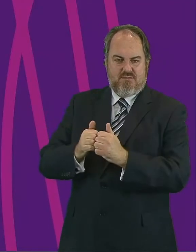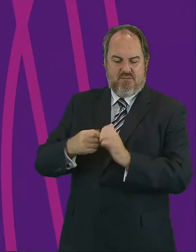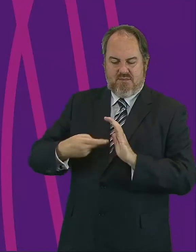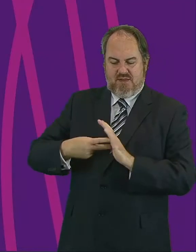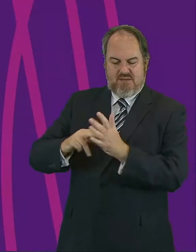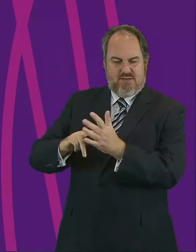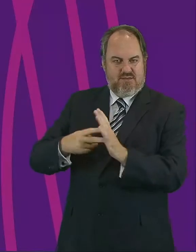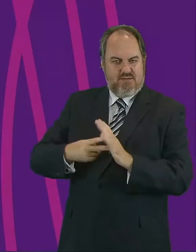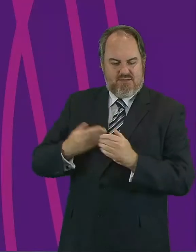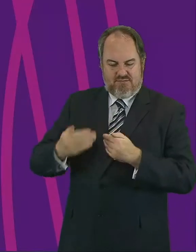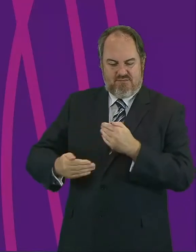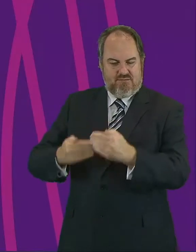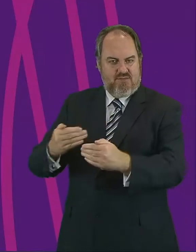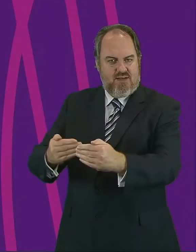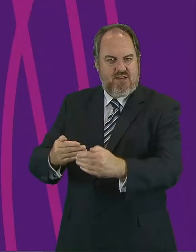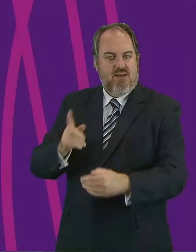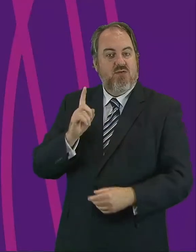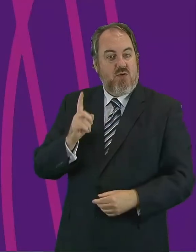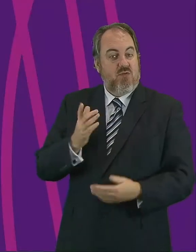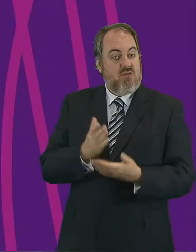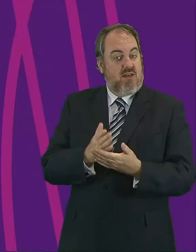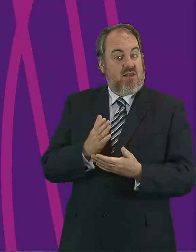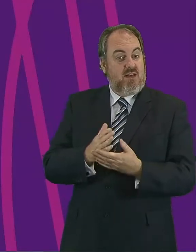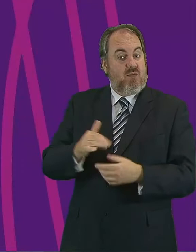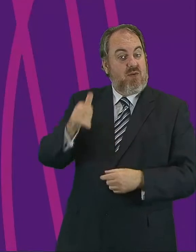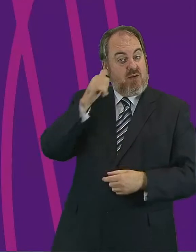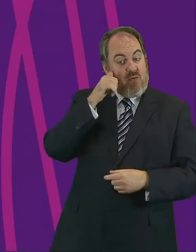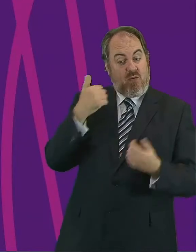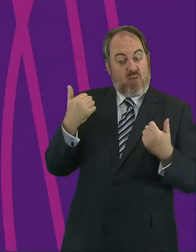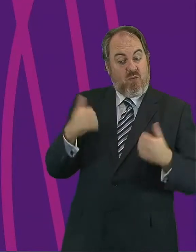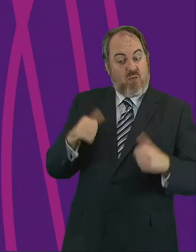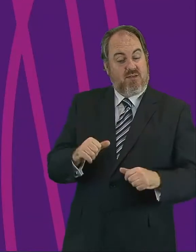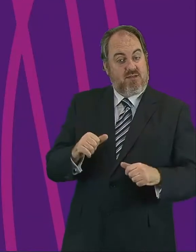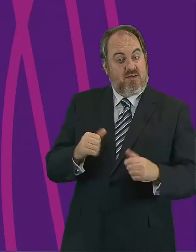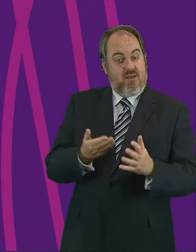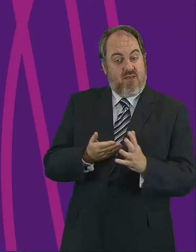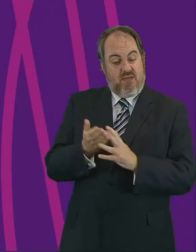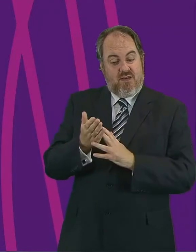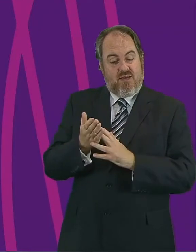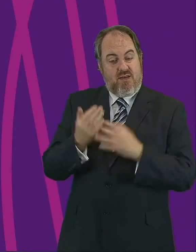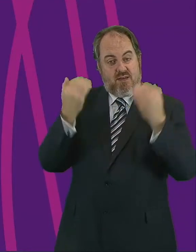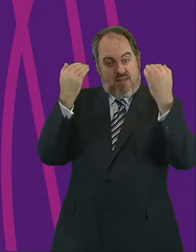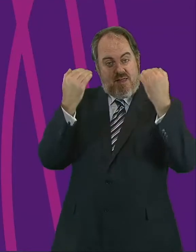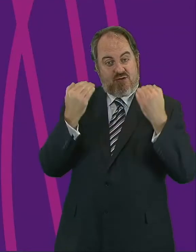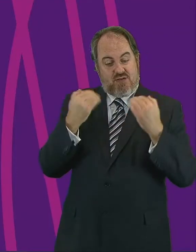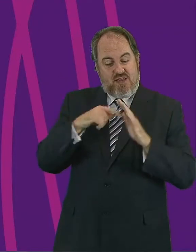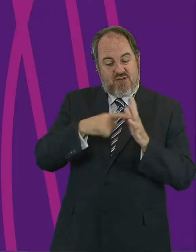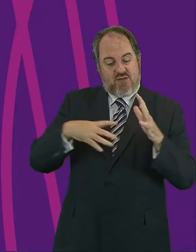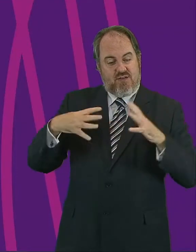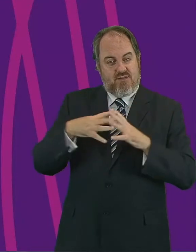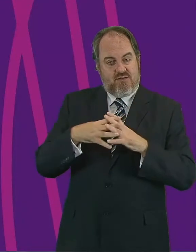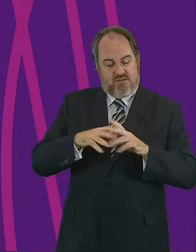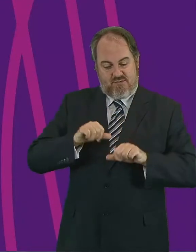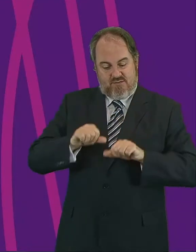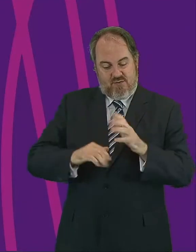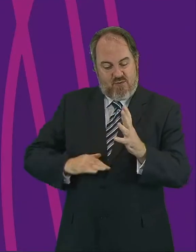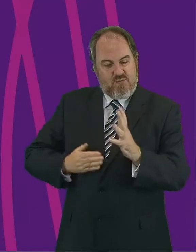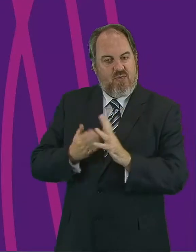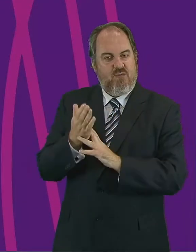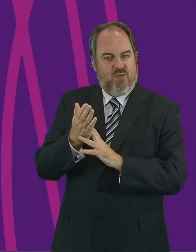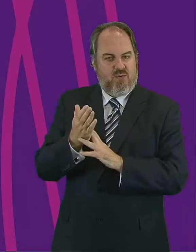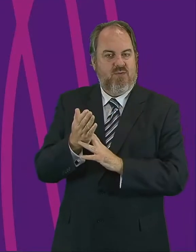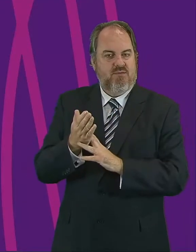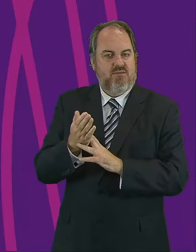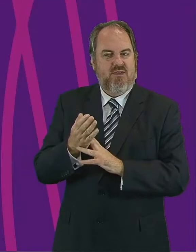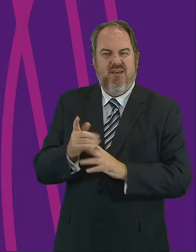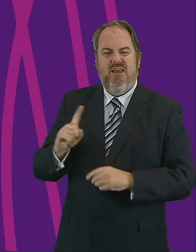information as the issue unfolds, and particularly once the legislative consent process is underway. Presiding Officer, the purported